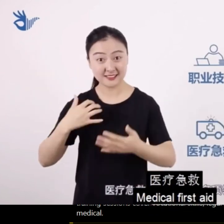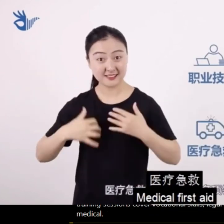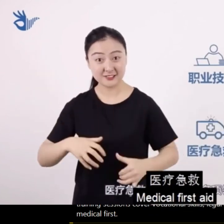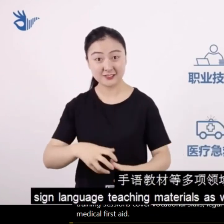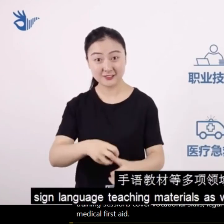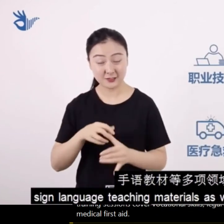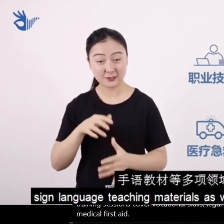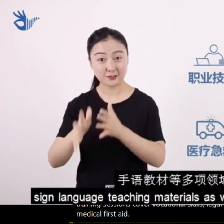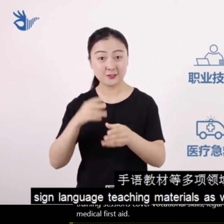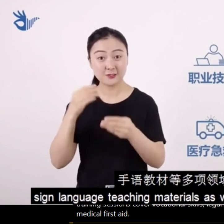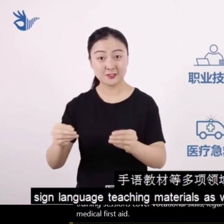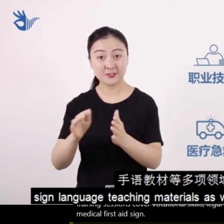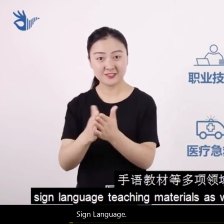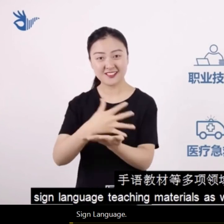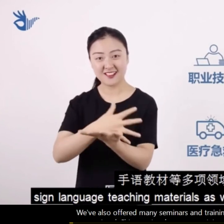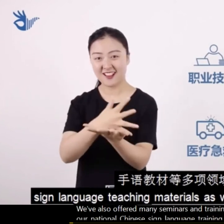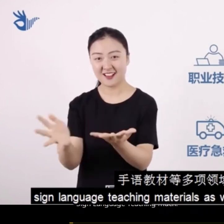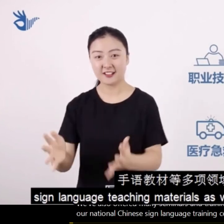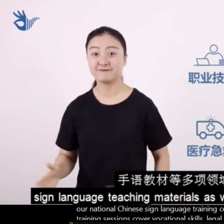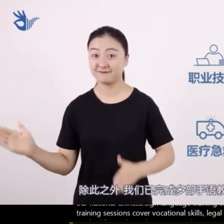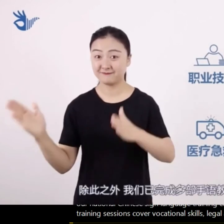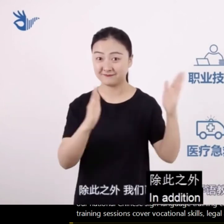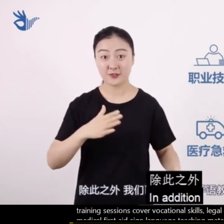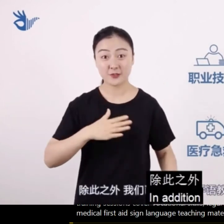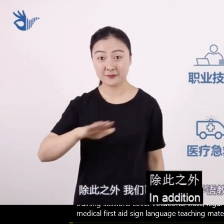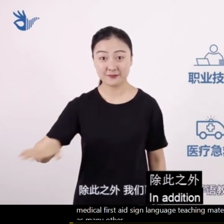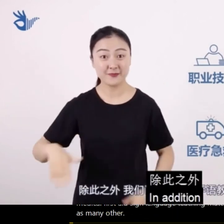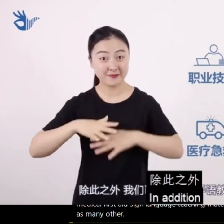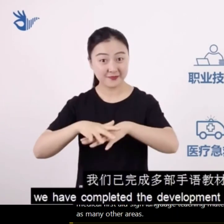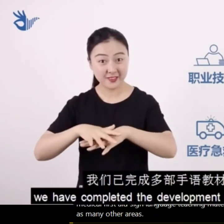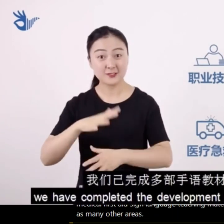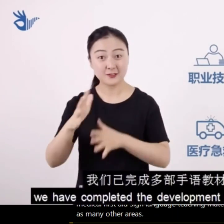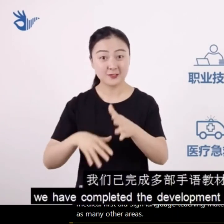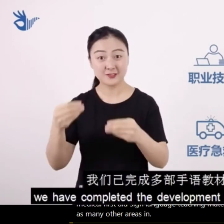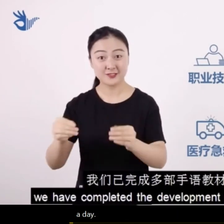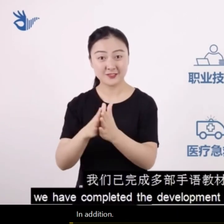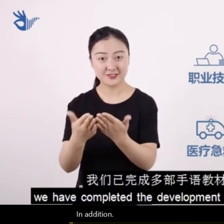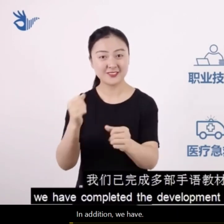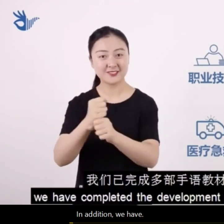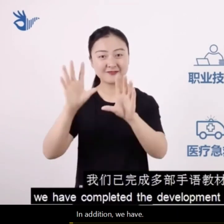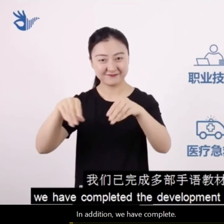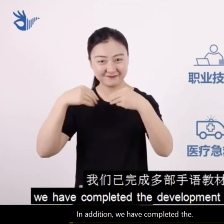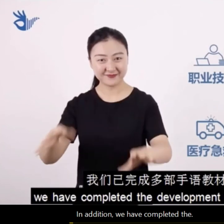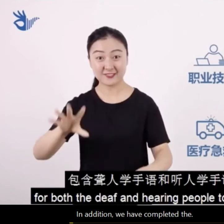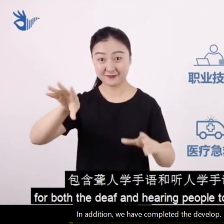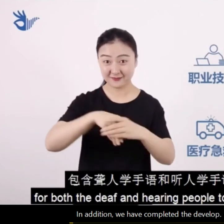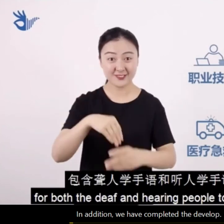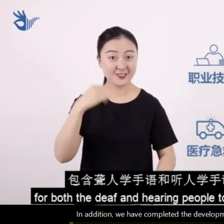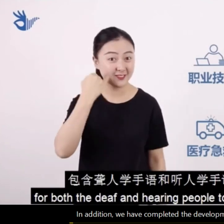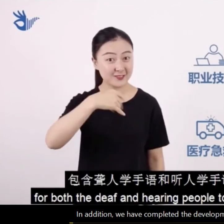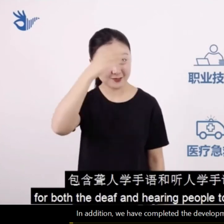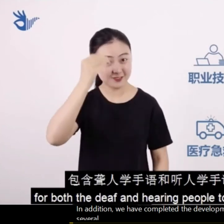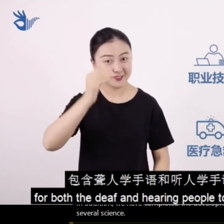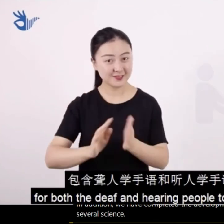first aid, sign language teaching materials, as well as many other areas. In addition, we have completed the development of